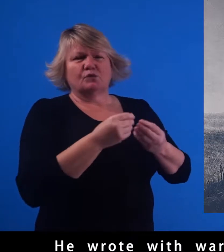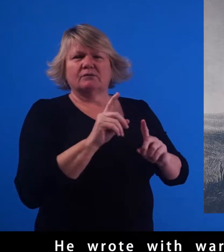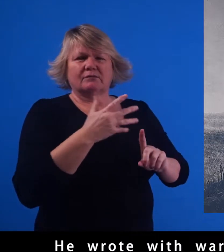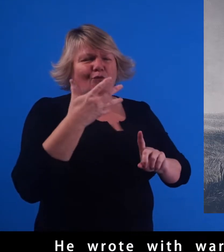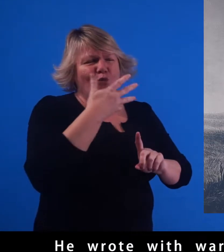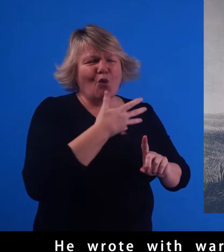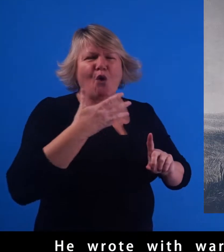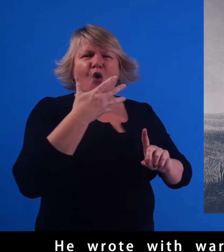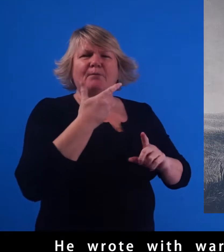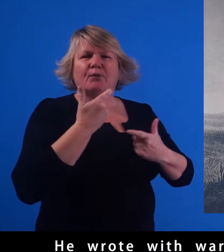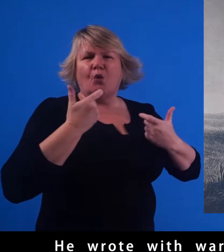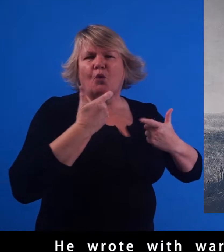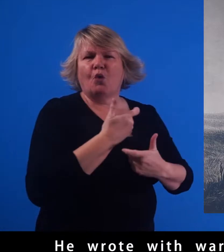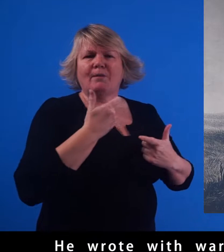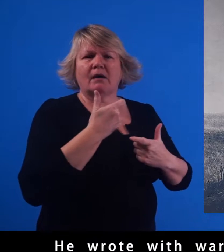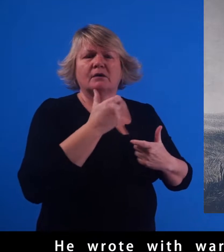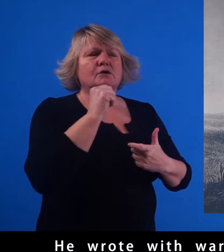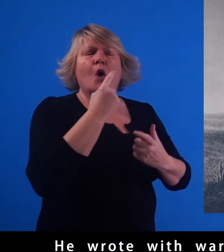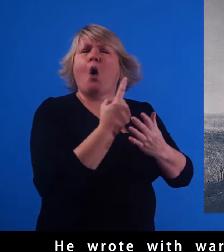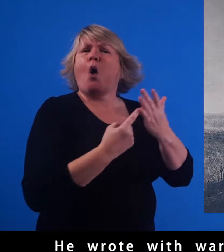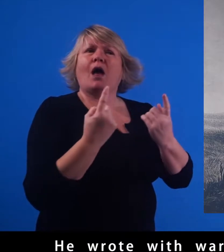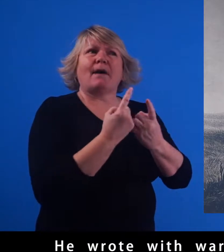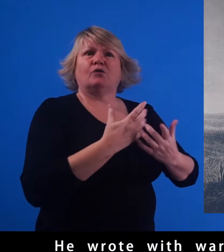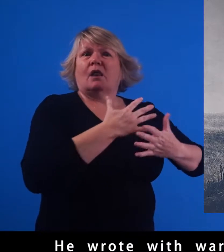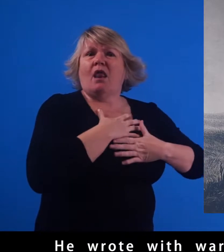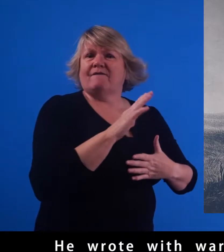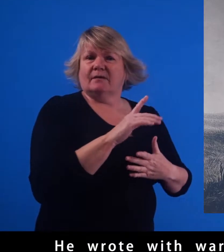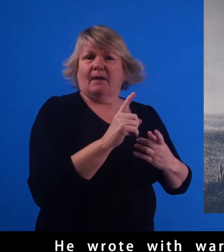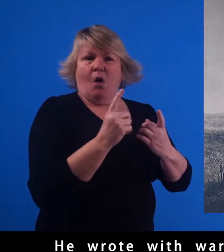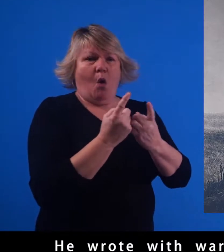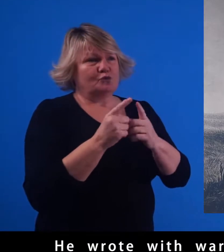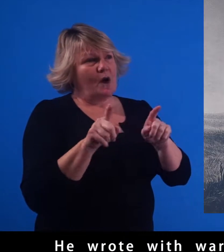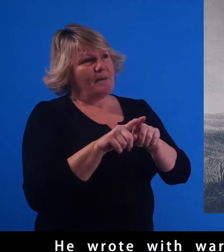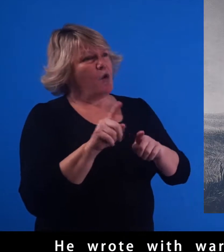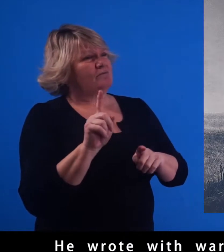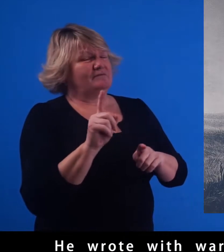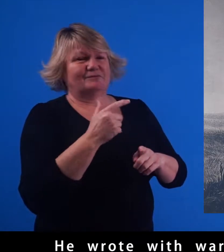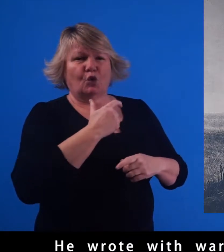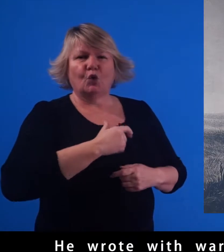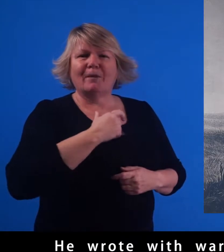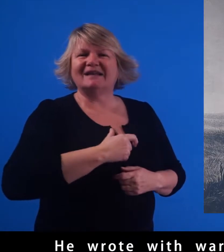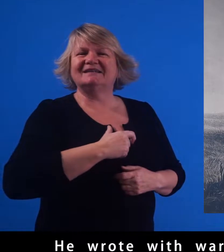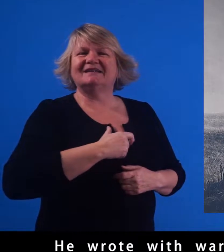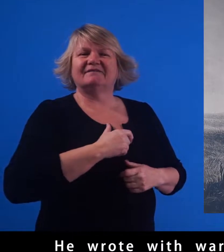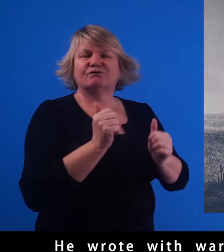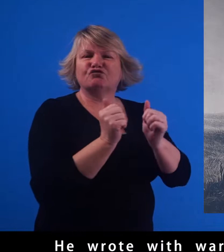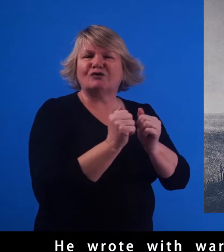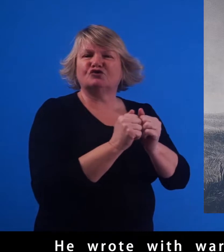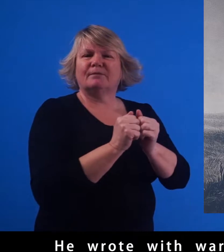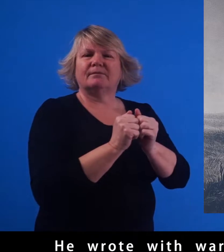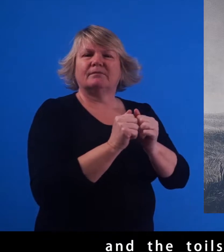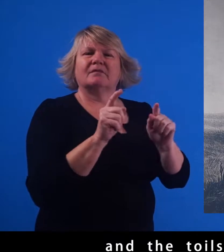with warmth and humour, not only about love, but also about humanity and